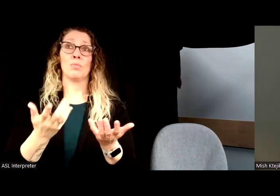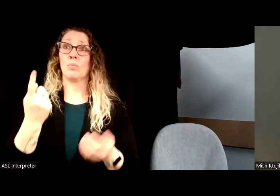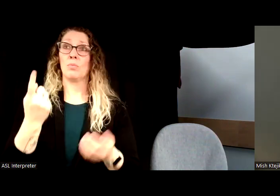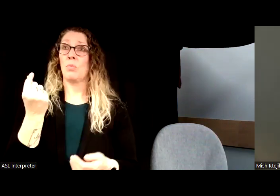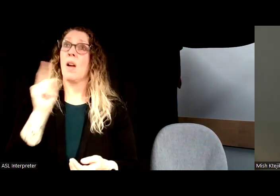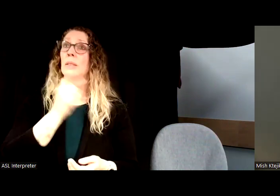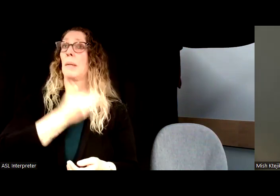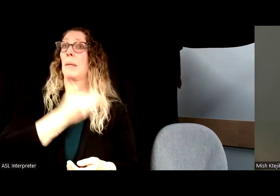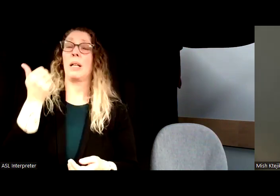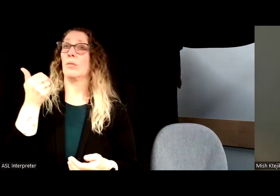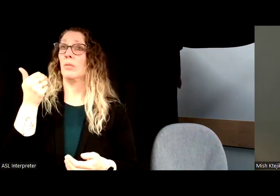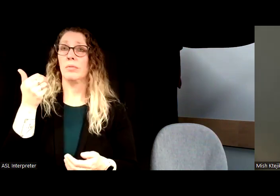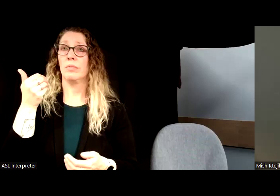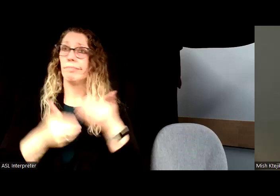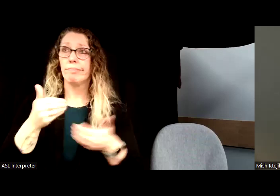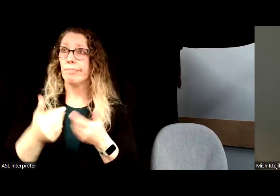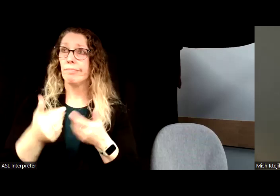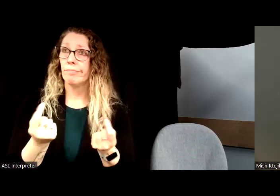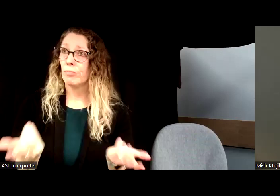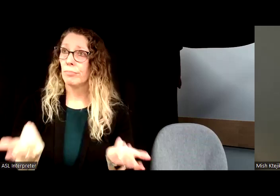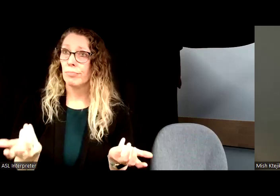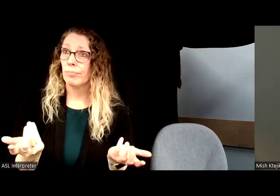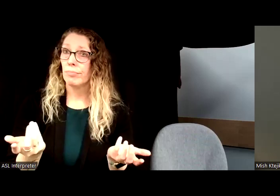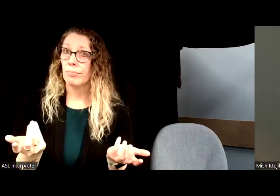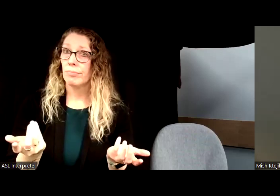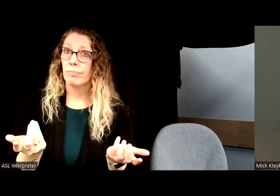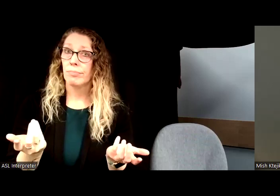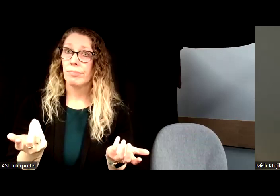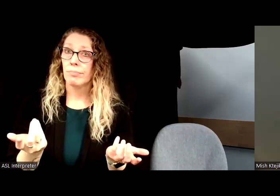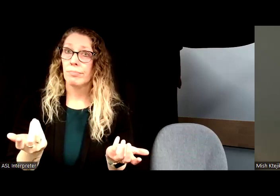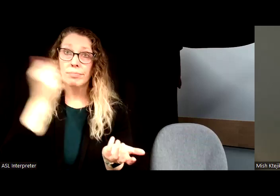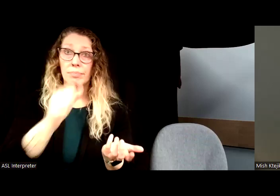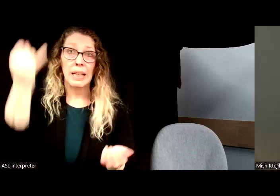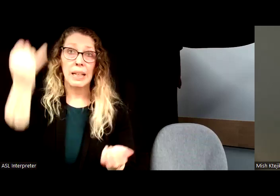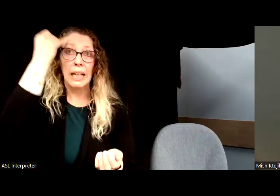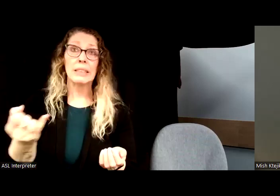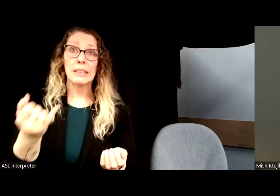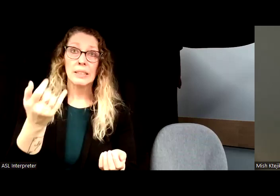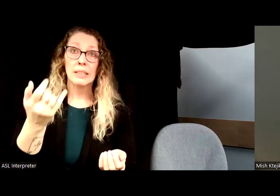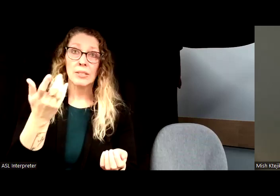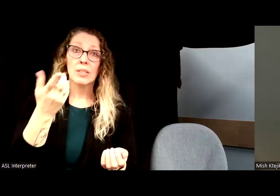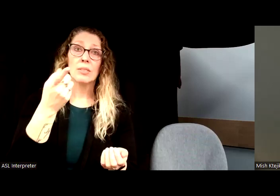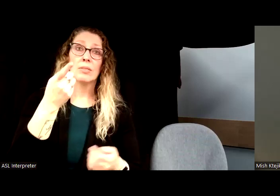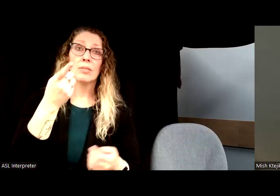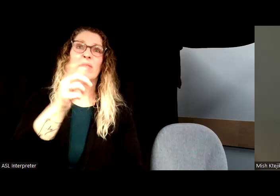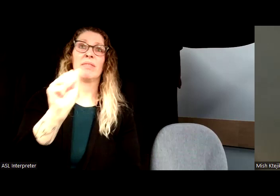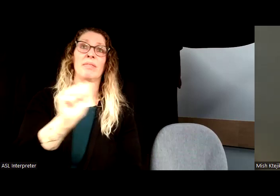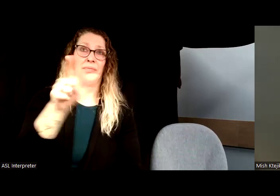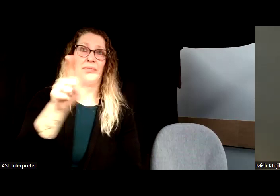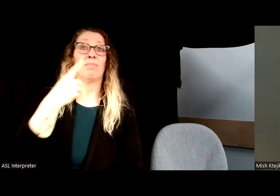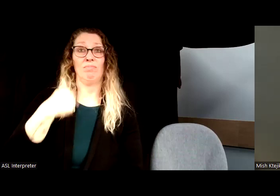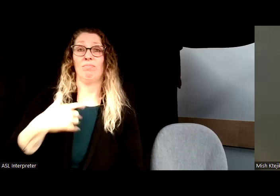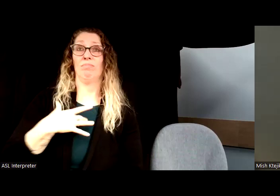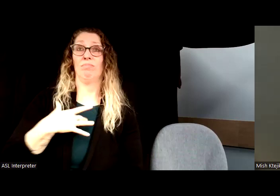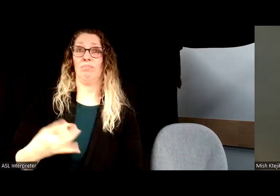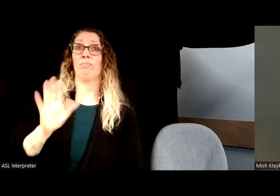So what is the best way to proceed? Any ideas, members of the board? This is Al. I